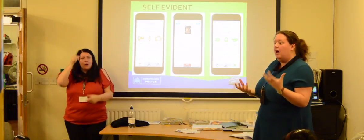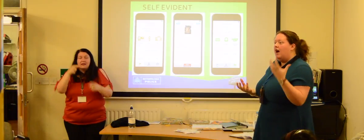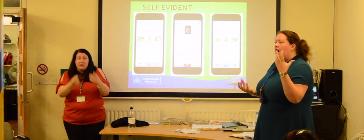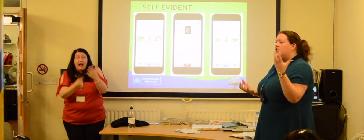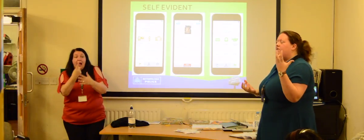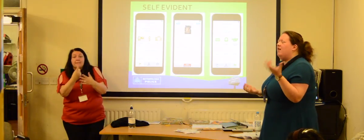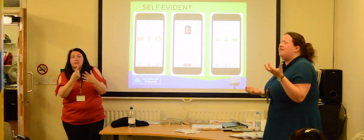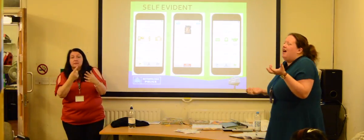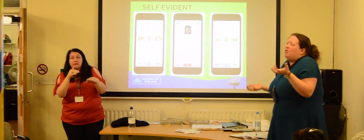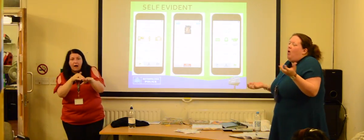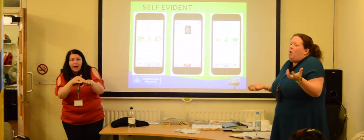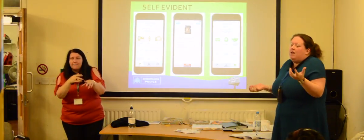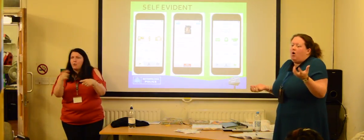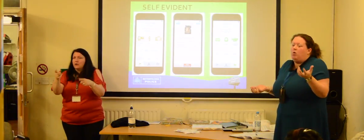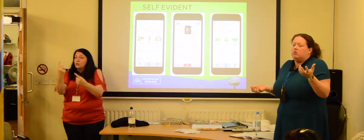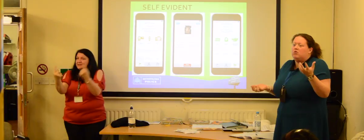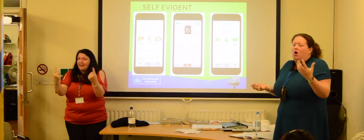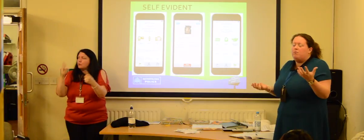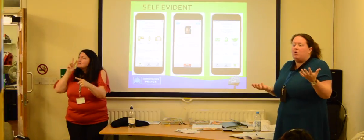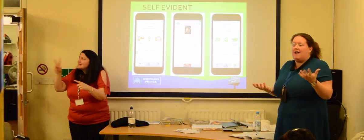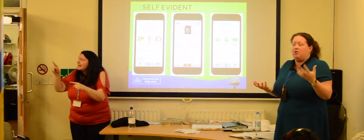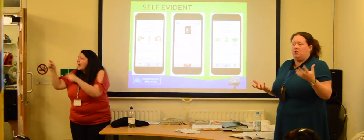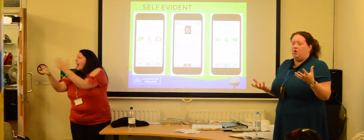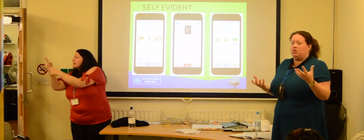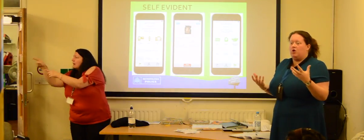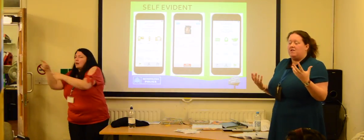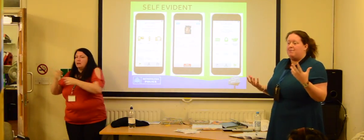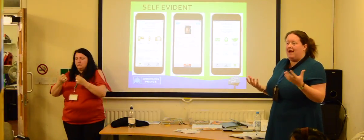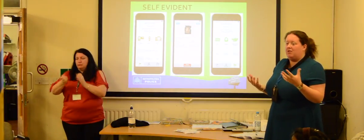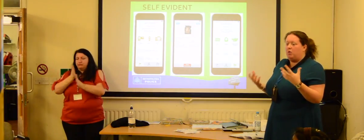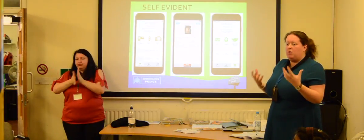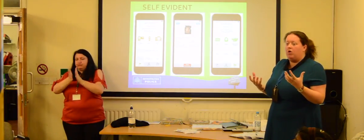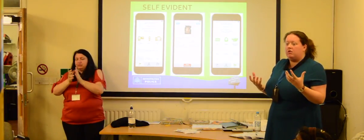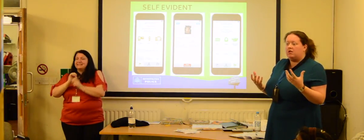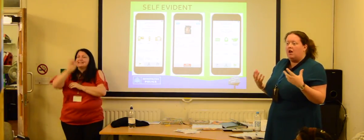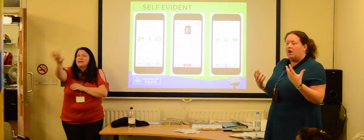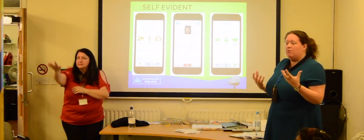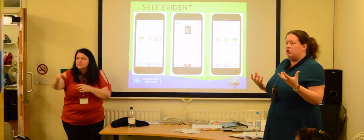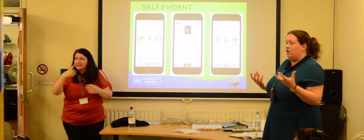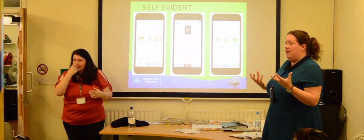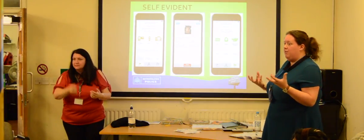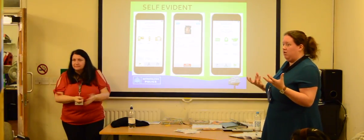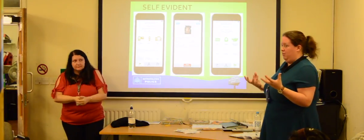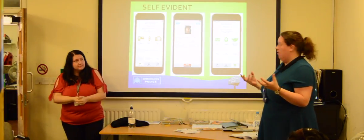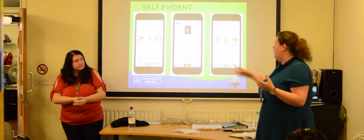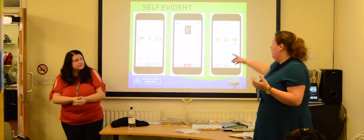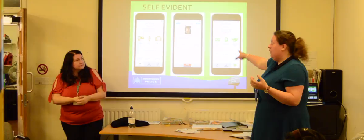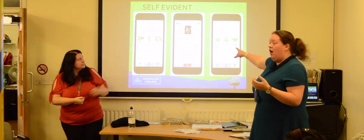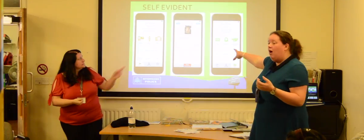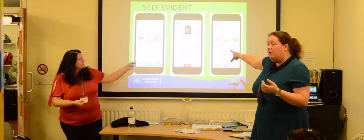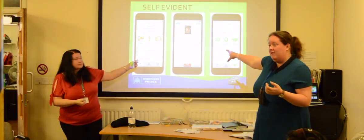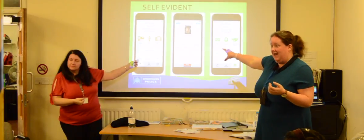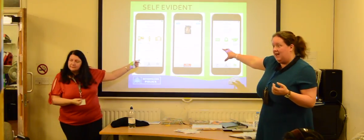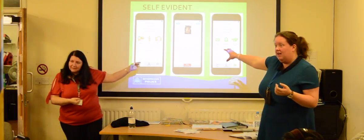opportunity. And the first accounts always hold the most evidence for us and always the best and what we want as much from it as possible.